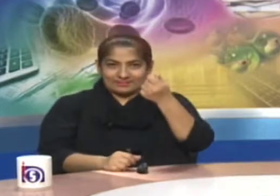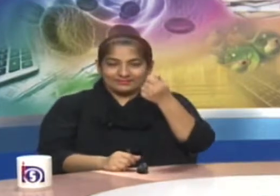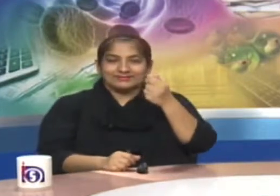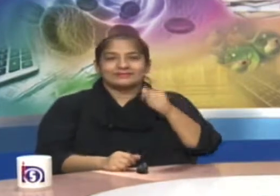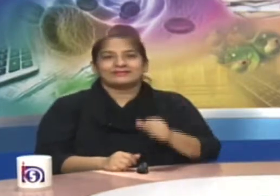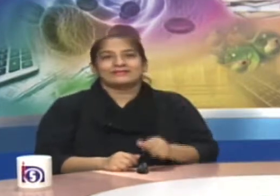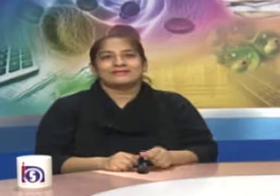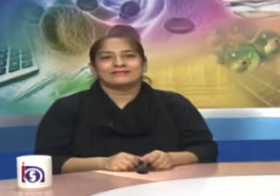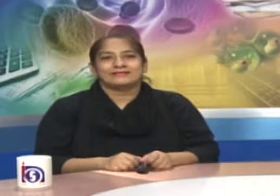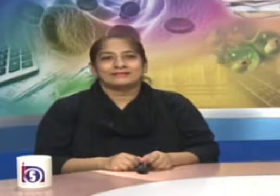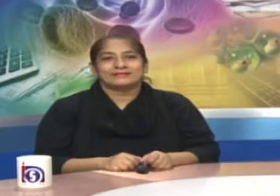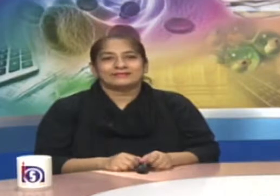Financial.